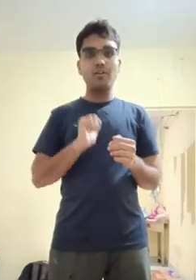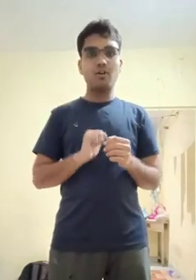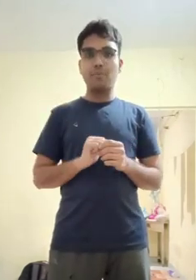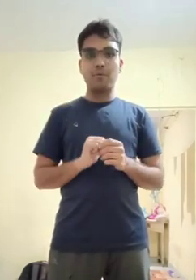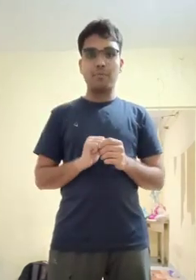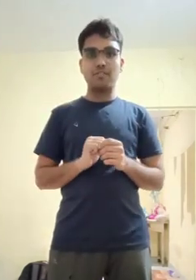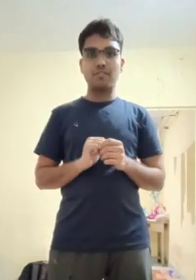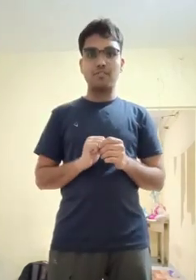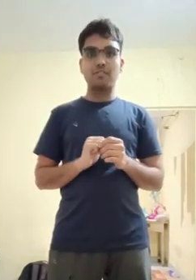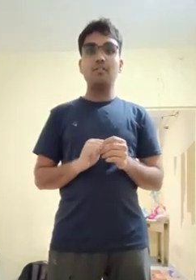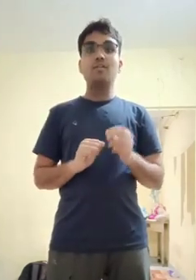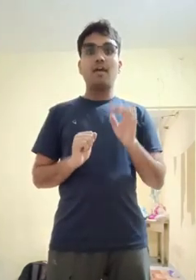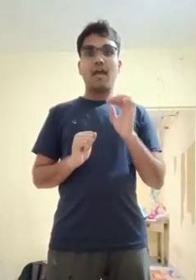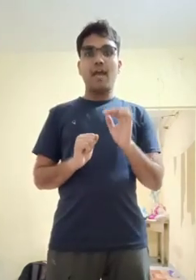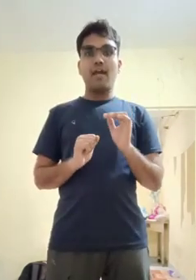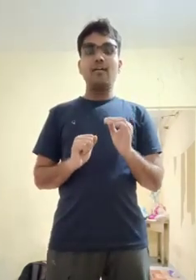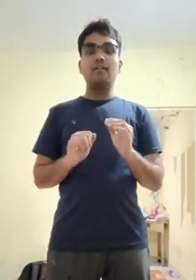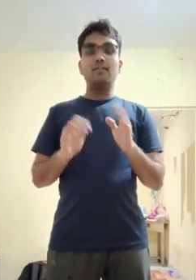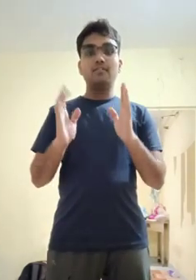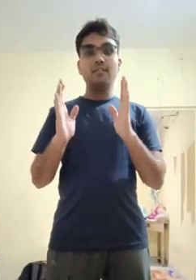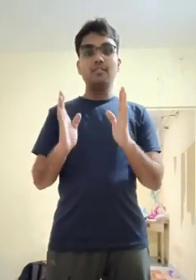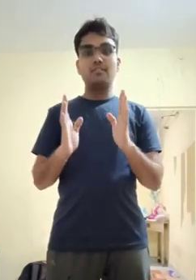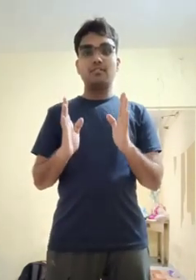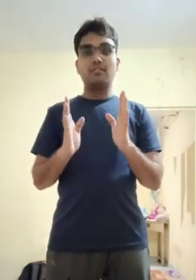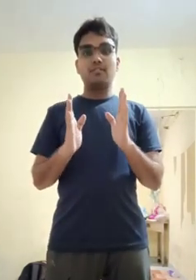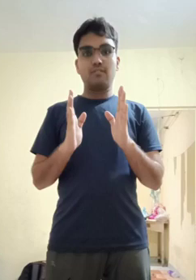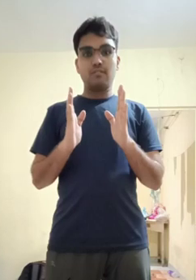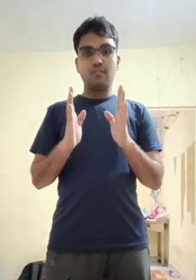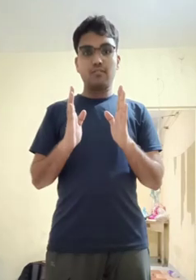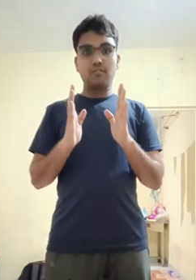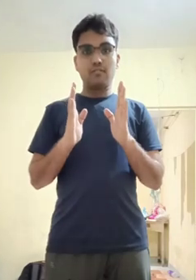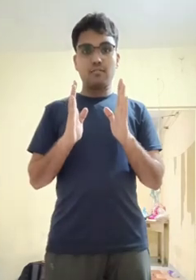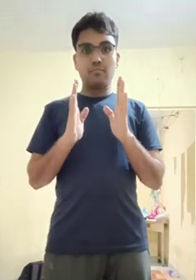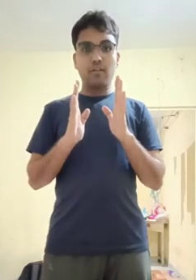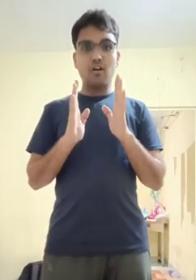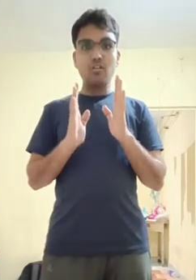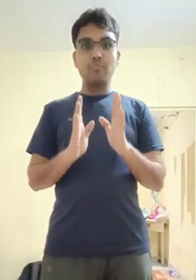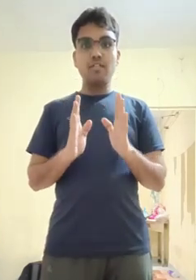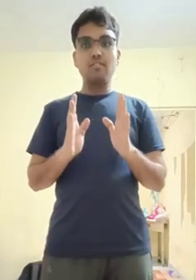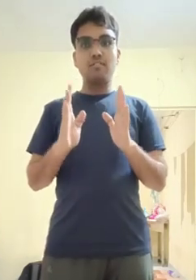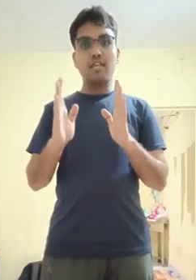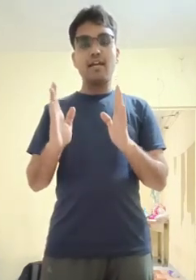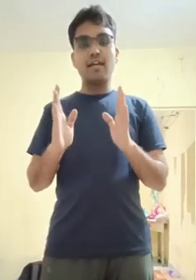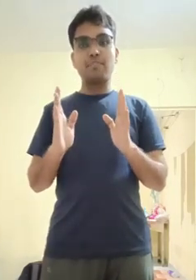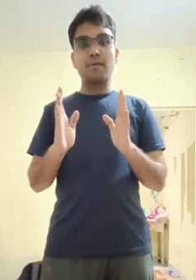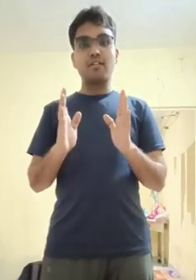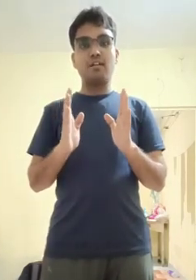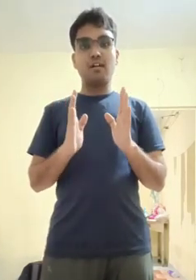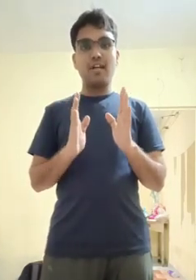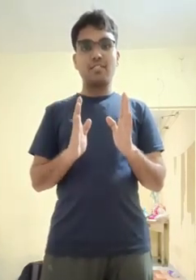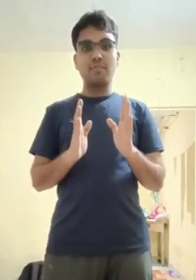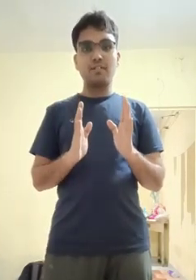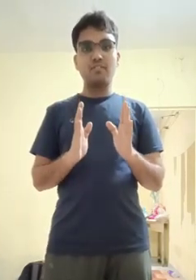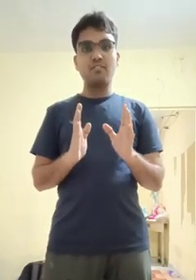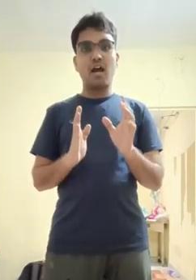computer processors, and this because of this checked exceptions are